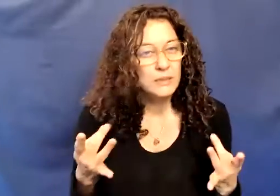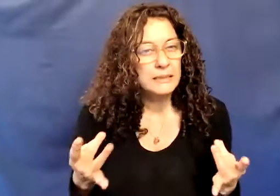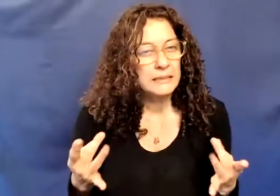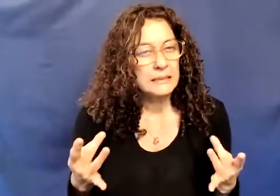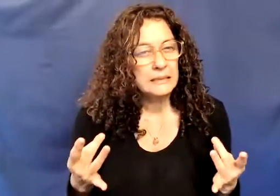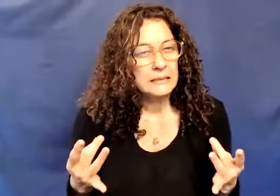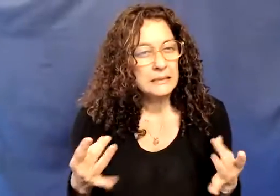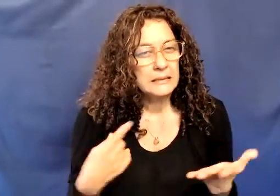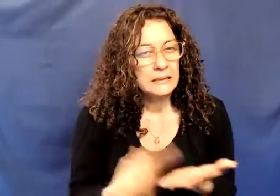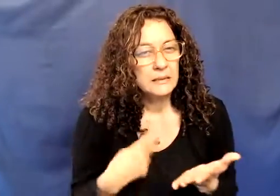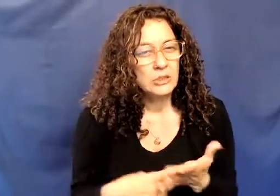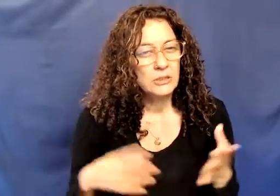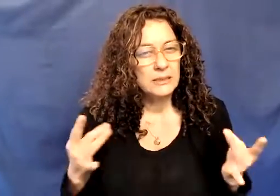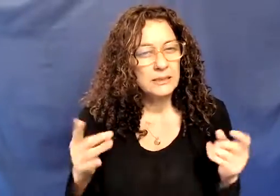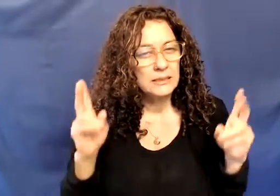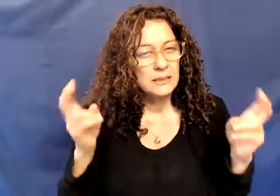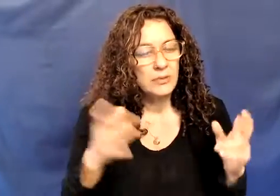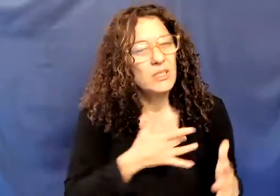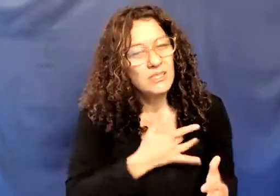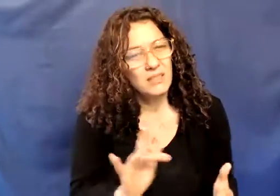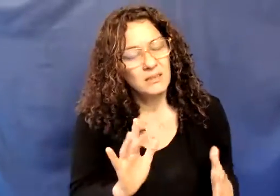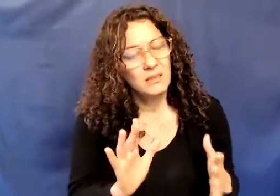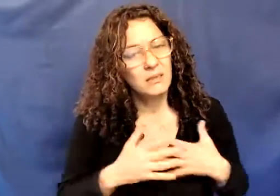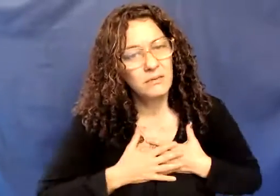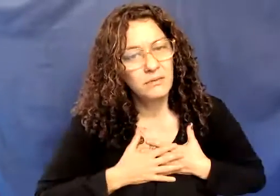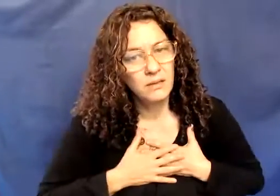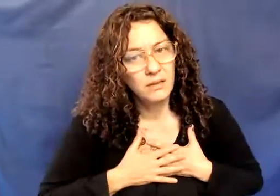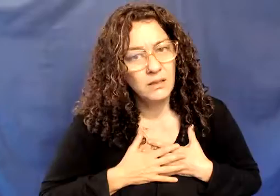had one of those really touchy topics? This one was about gender.